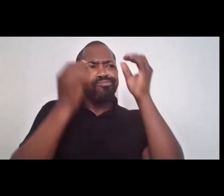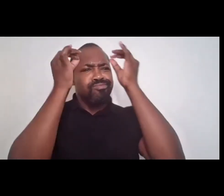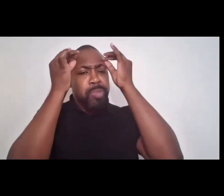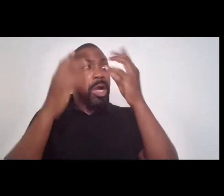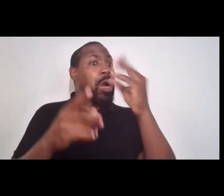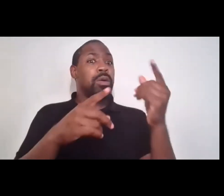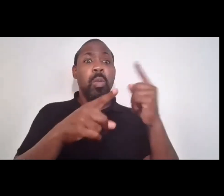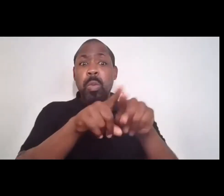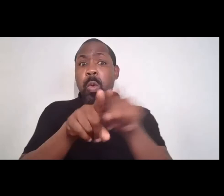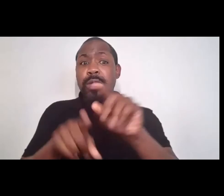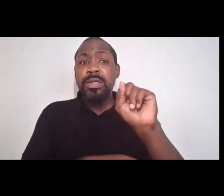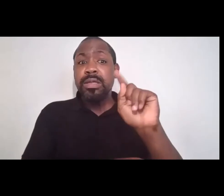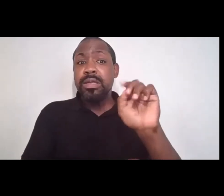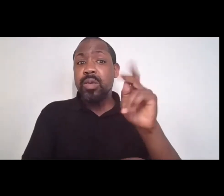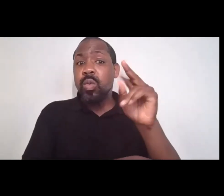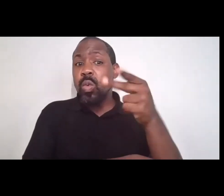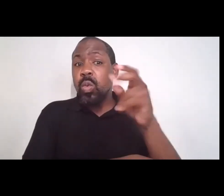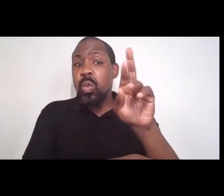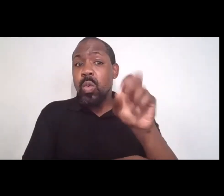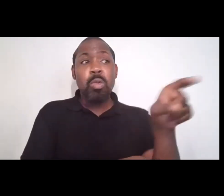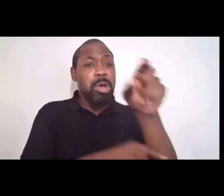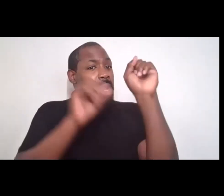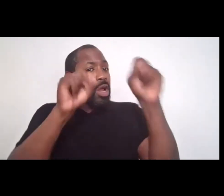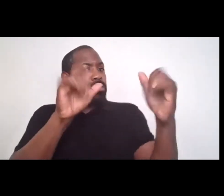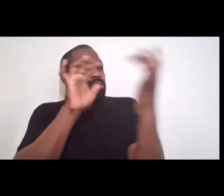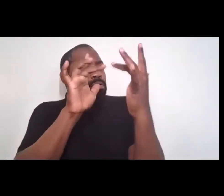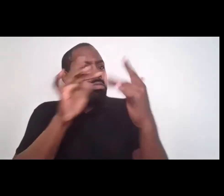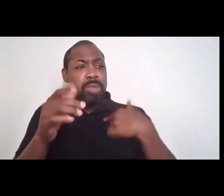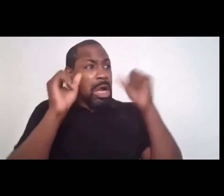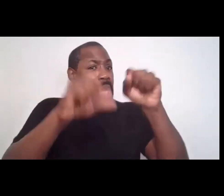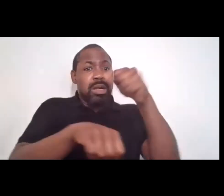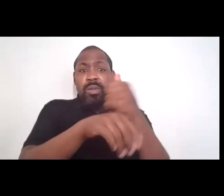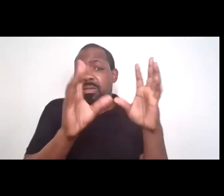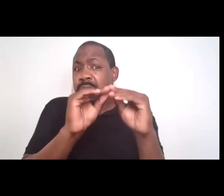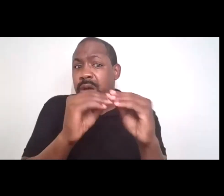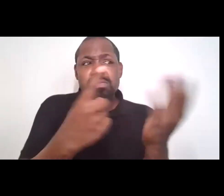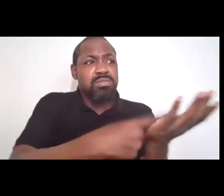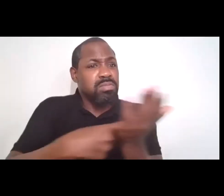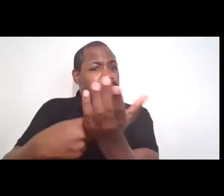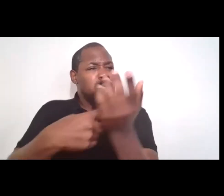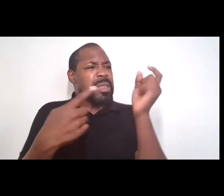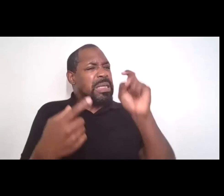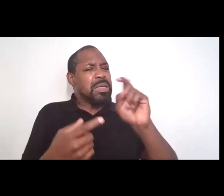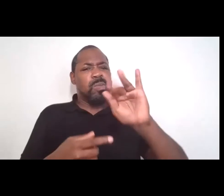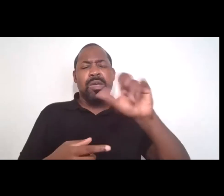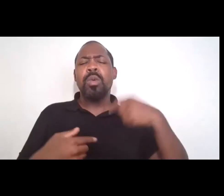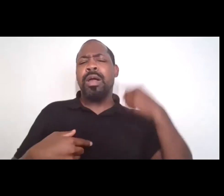So right now we have the draft in motion, and the stakeholders can reach out to us and set up a meeting to discuss